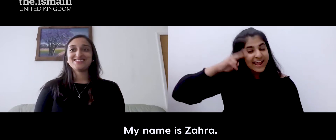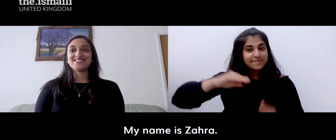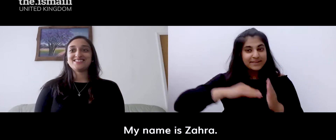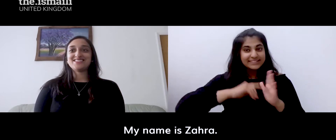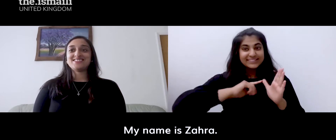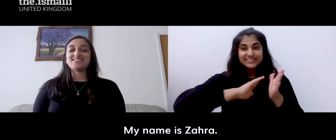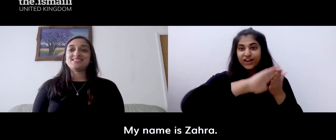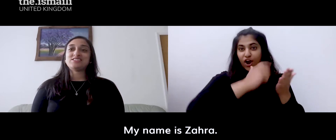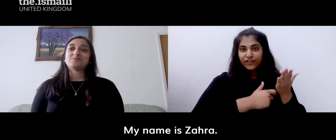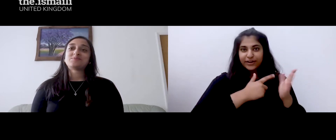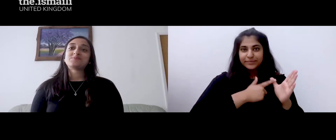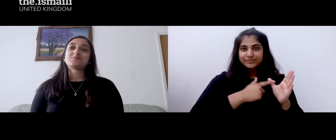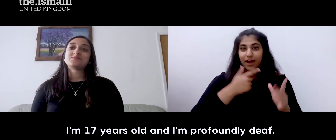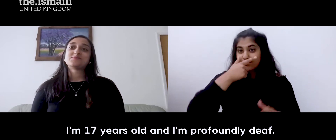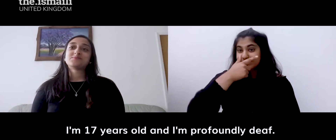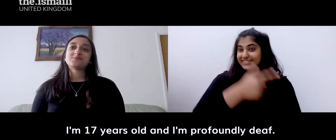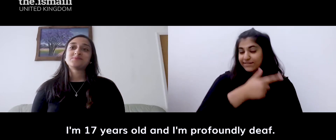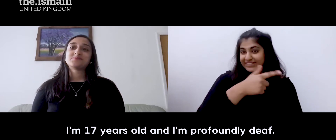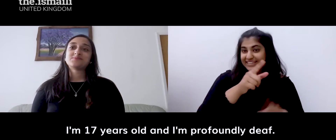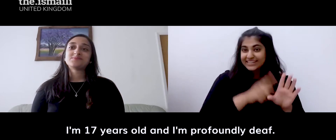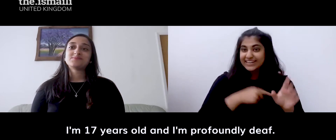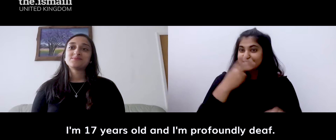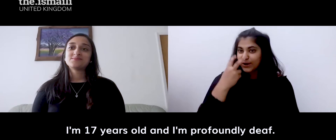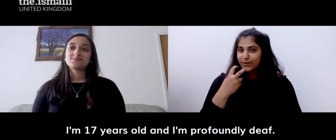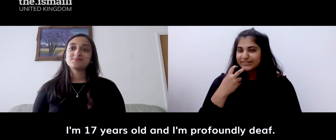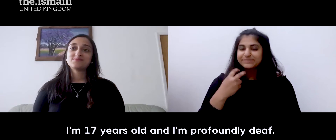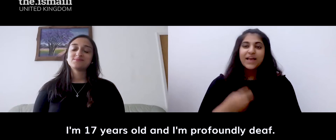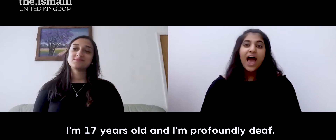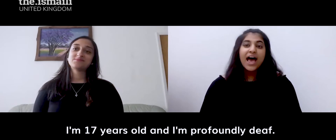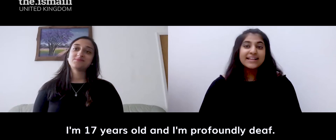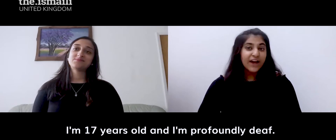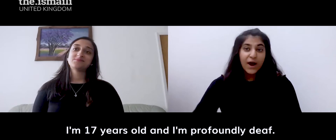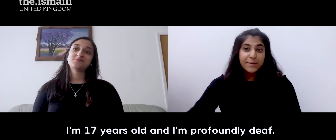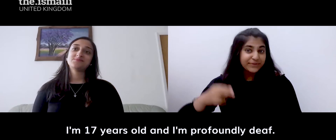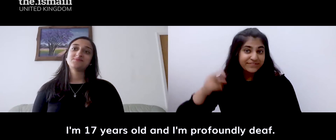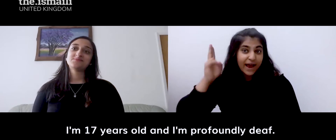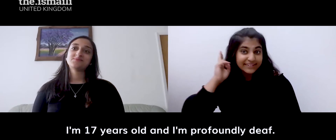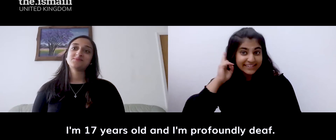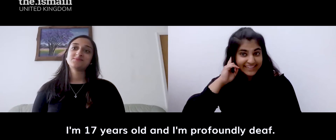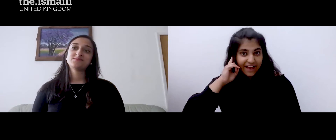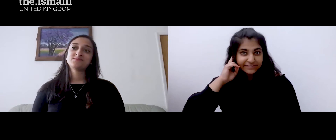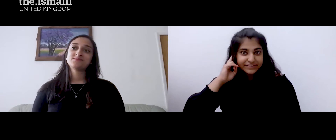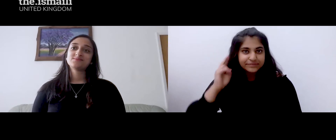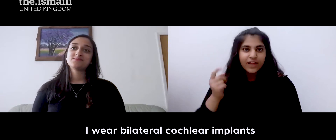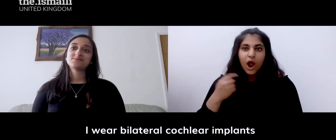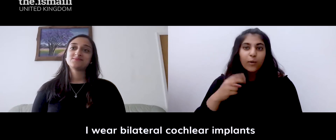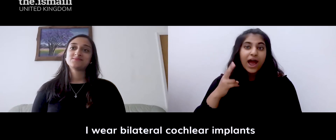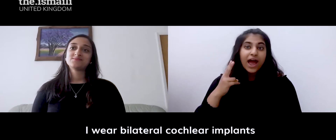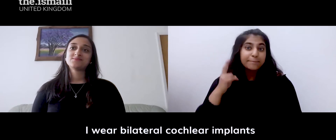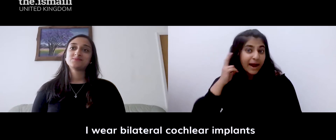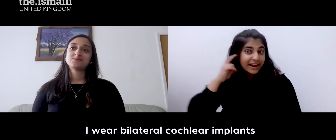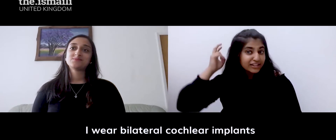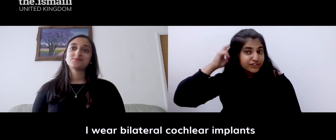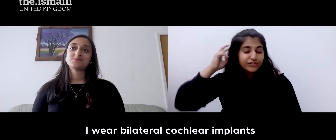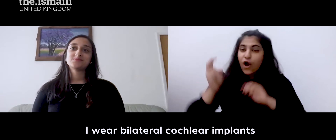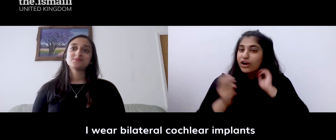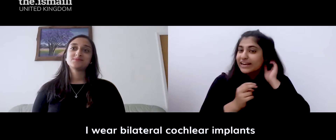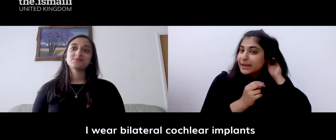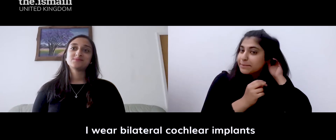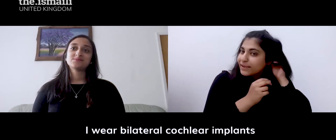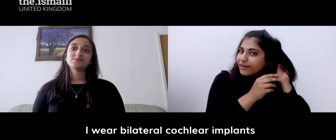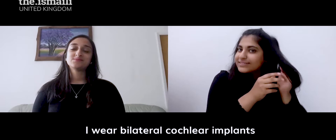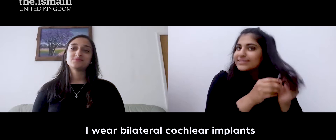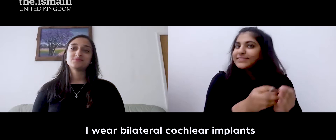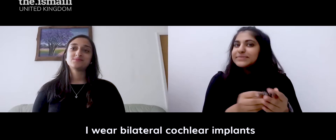My name is Zara. I'm 17 years old and I'm profoundly deaf. I wear bilateral